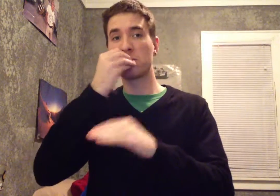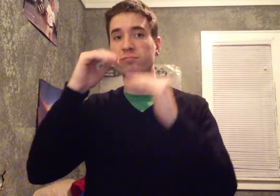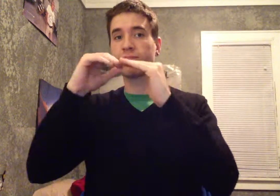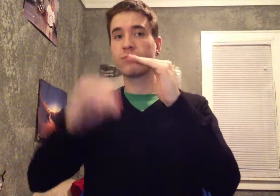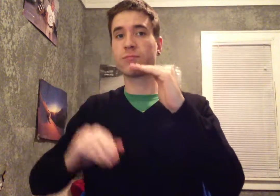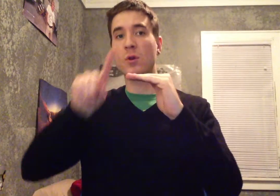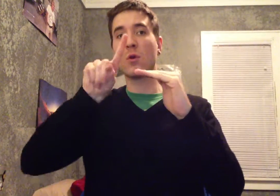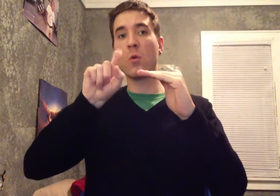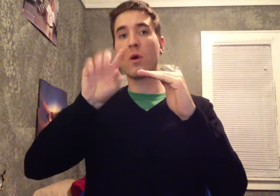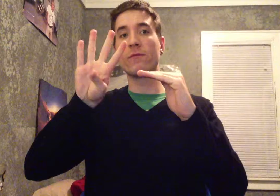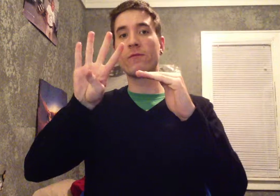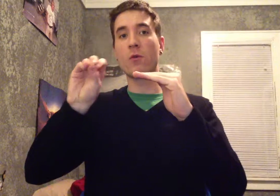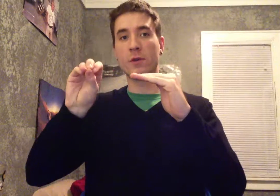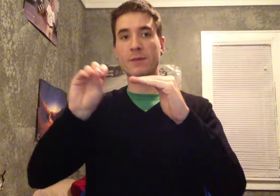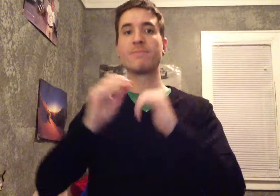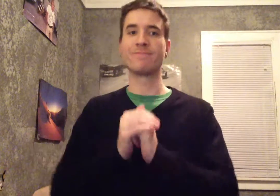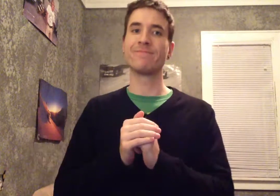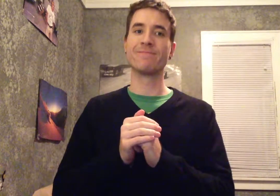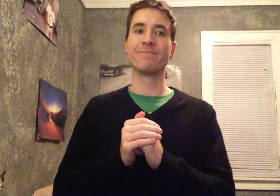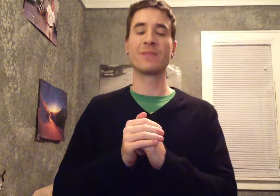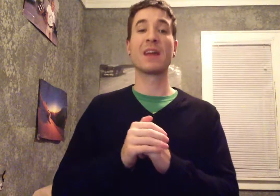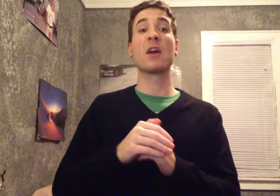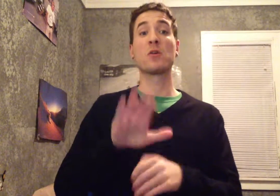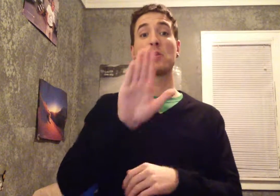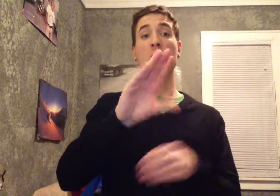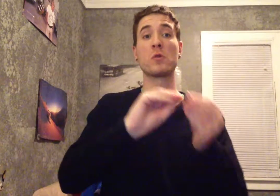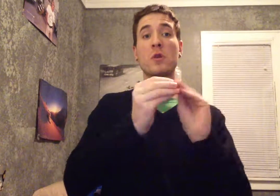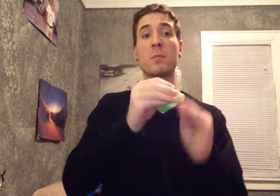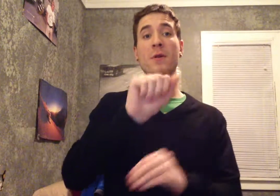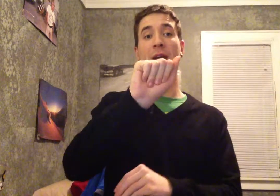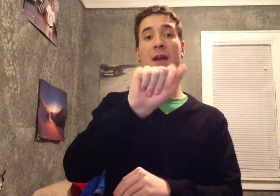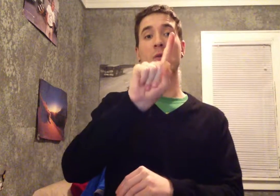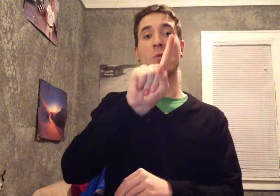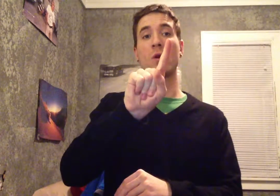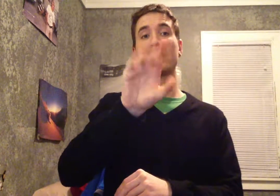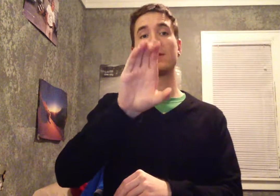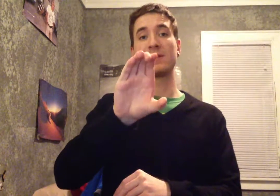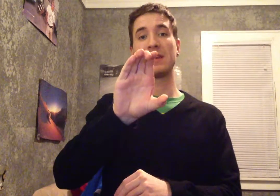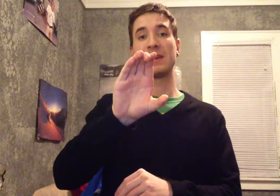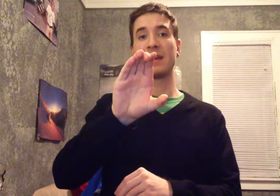that shows your average blood glucose over the past 3 months, should be 6.5 or